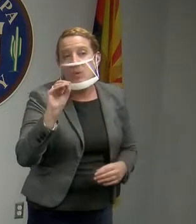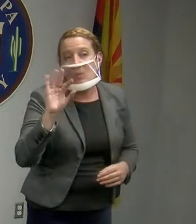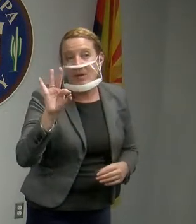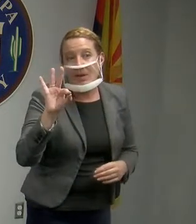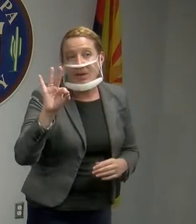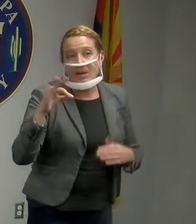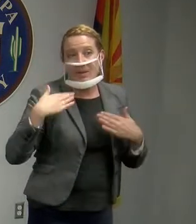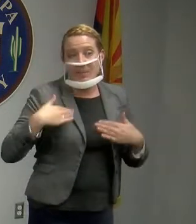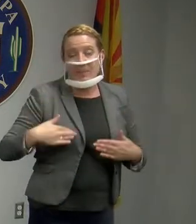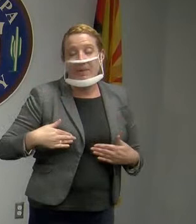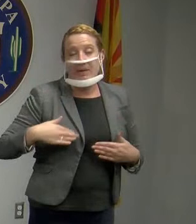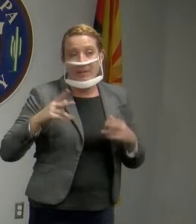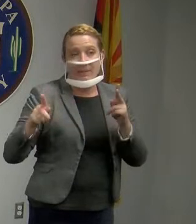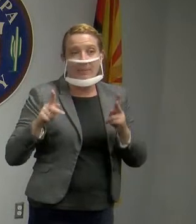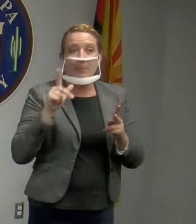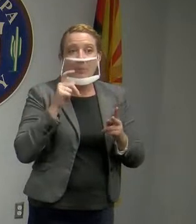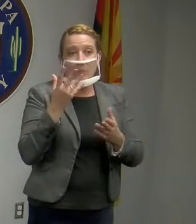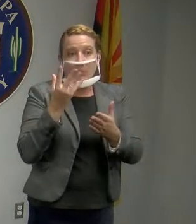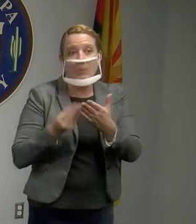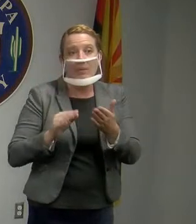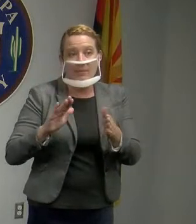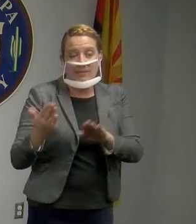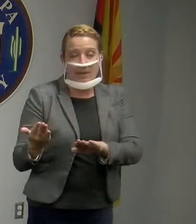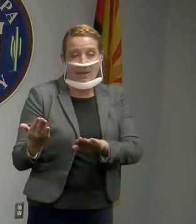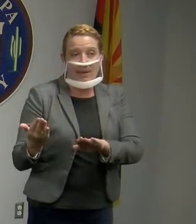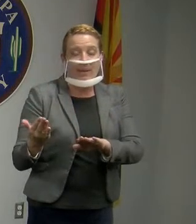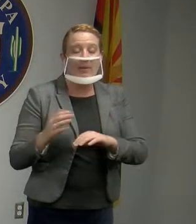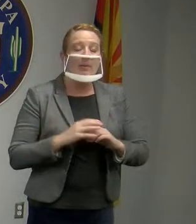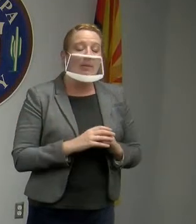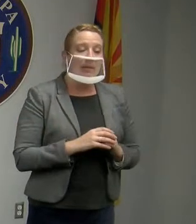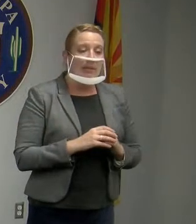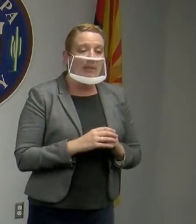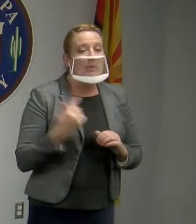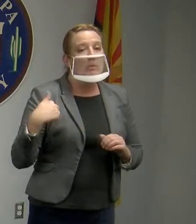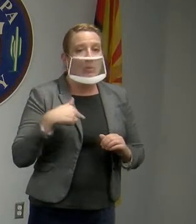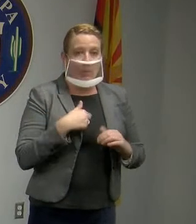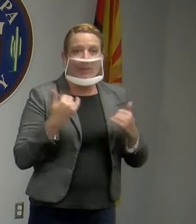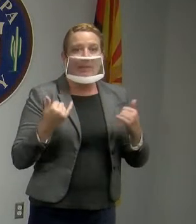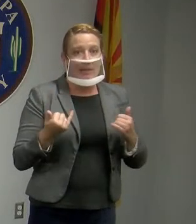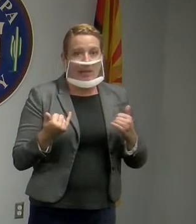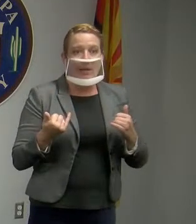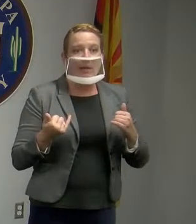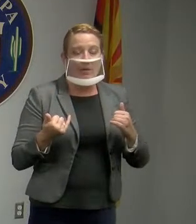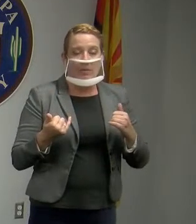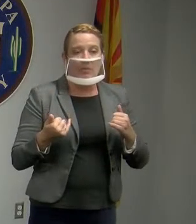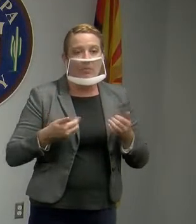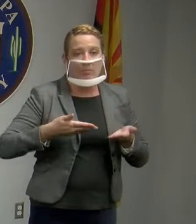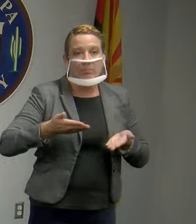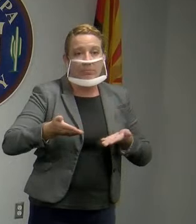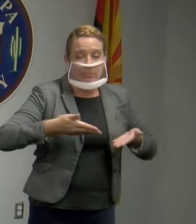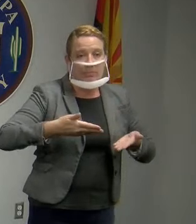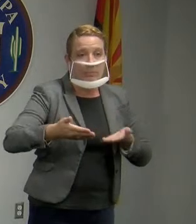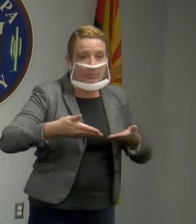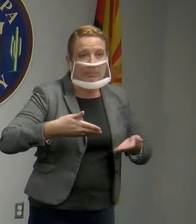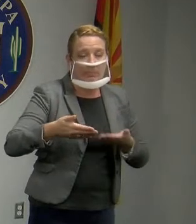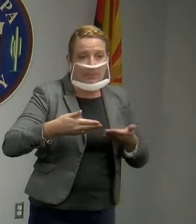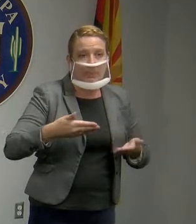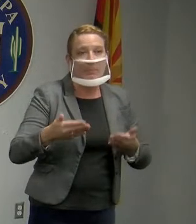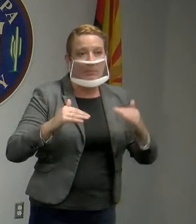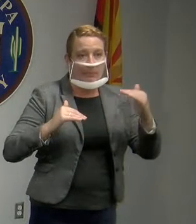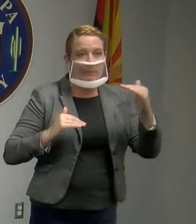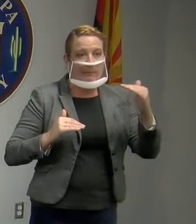the 70th percentile range. So at that point, we have seen a larger number